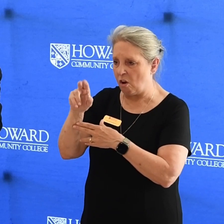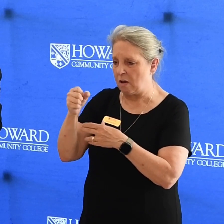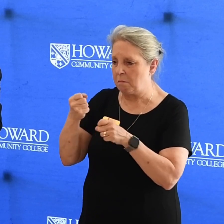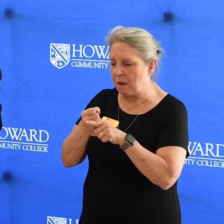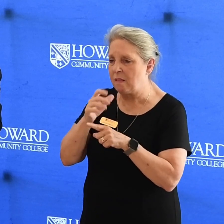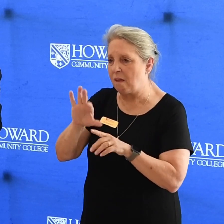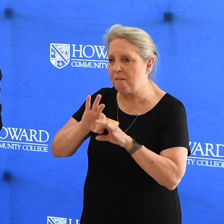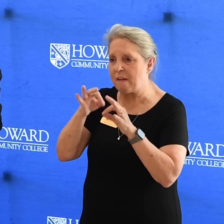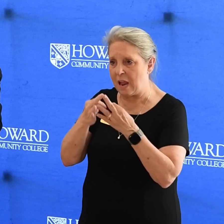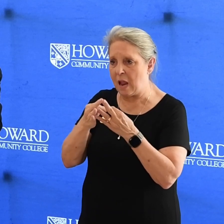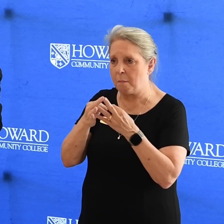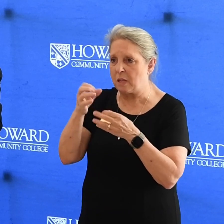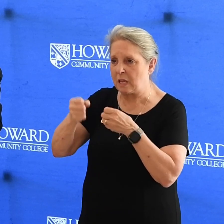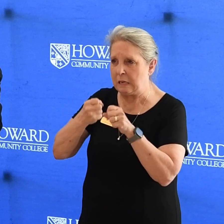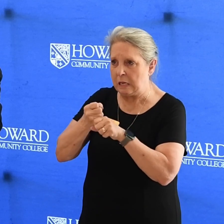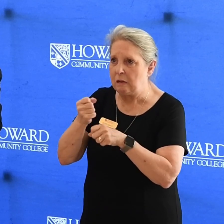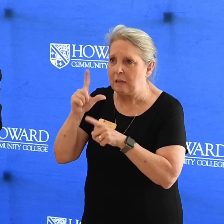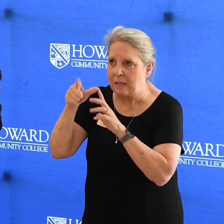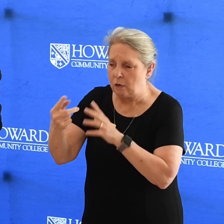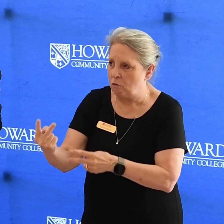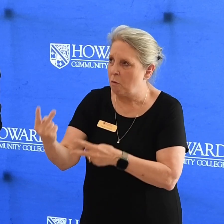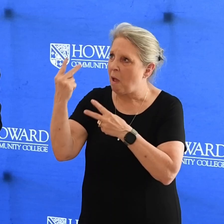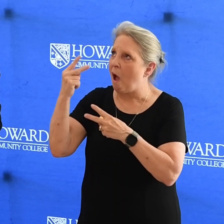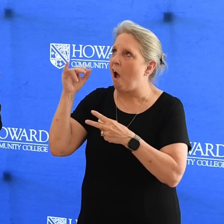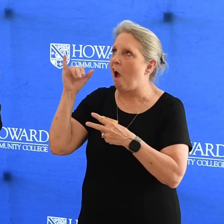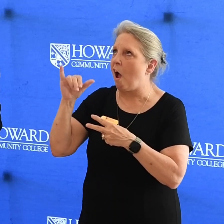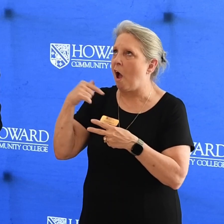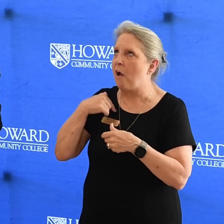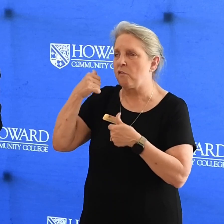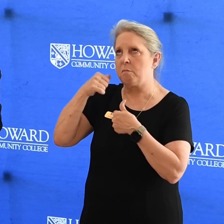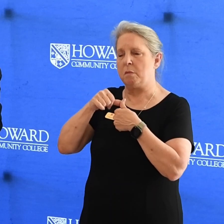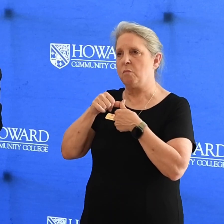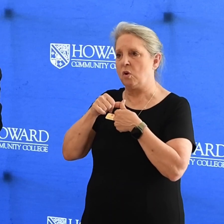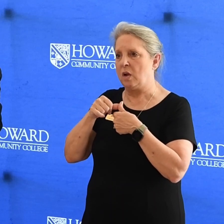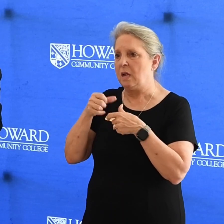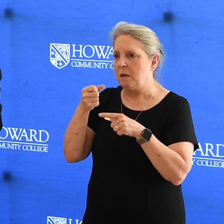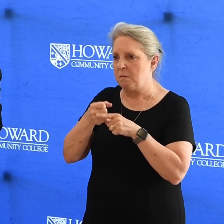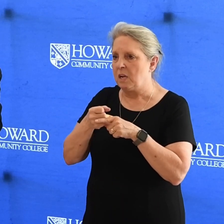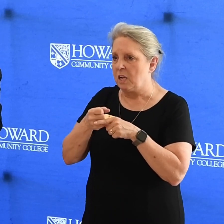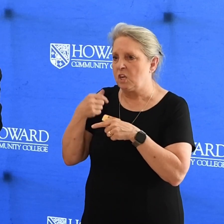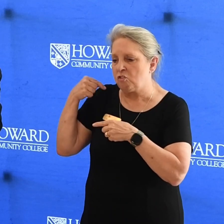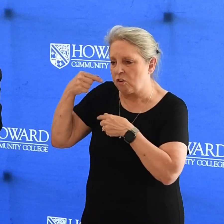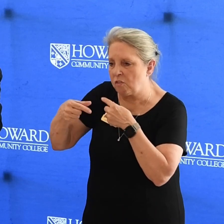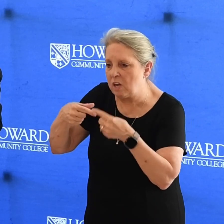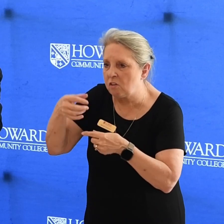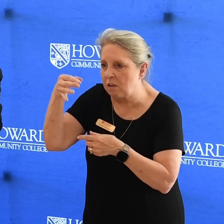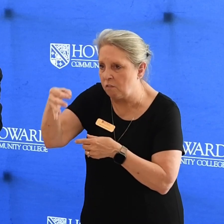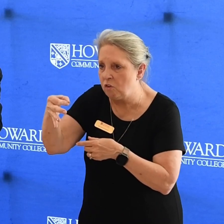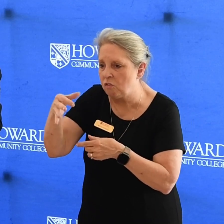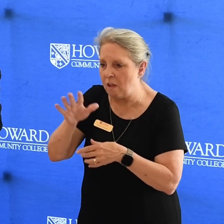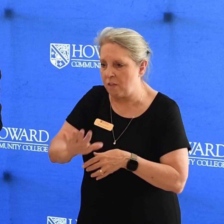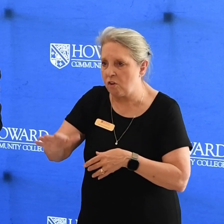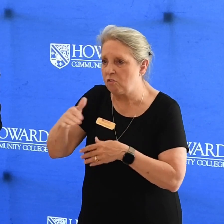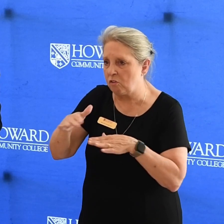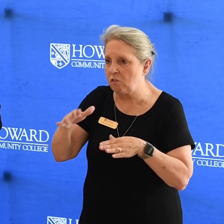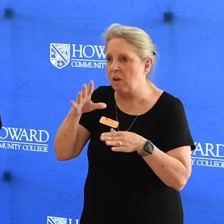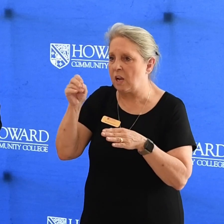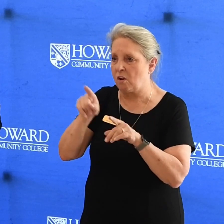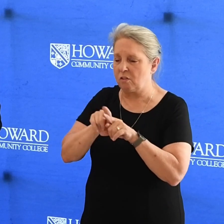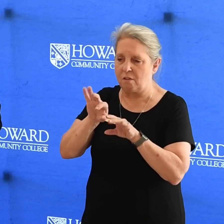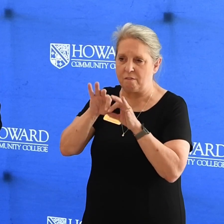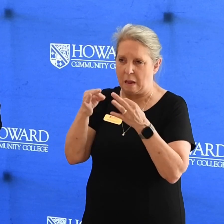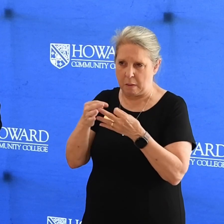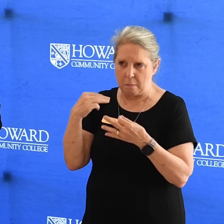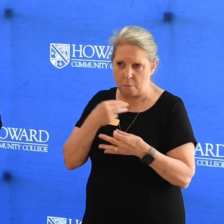years later, they remember that. And that affects generations to come. That affects their children and subsequent family members as well. And